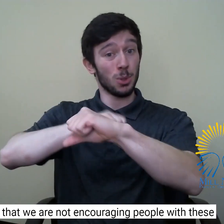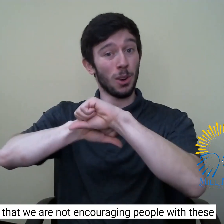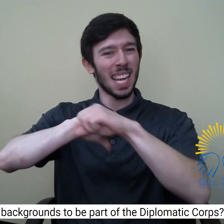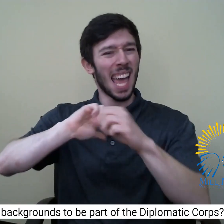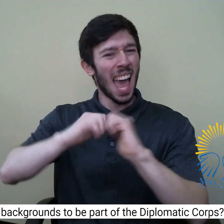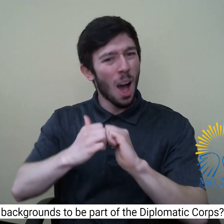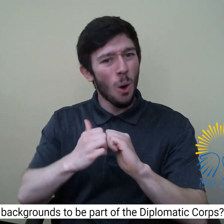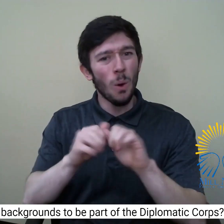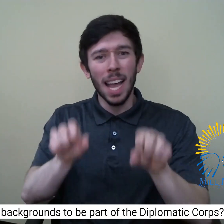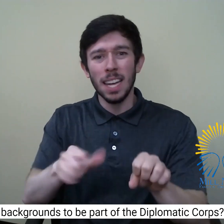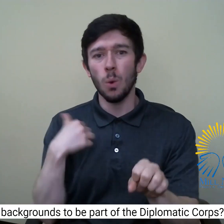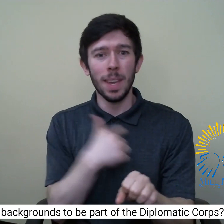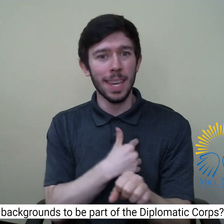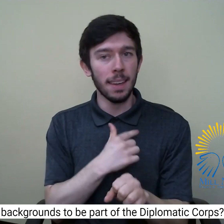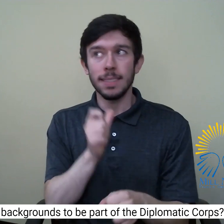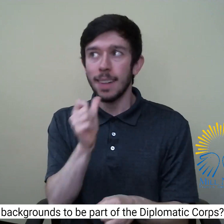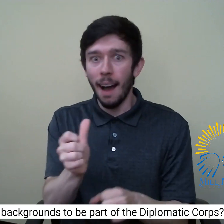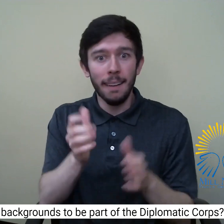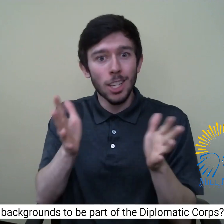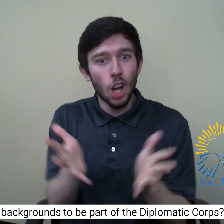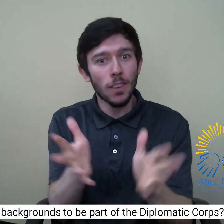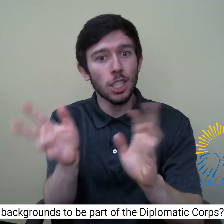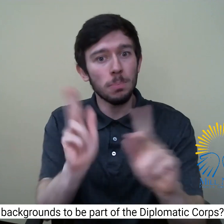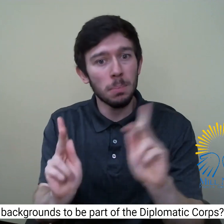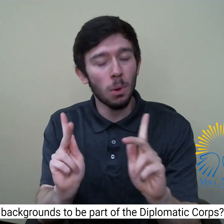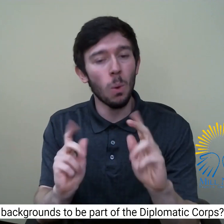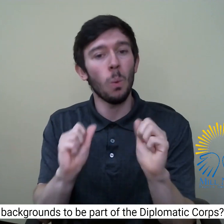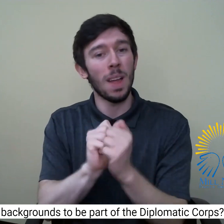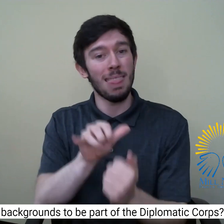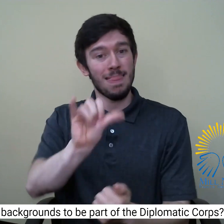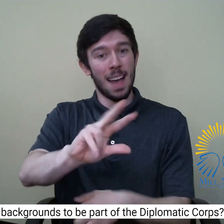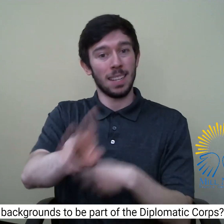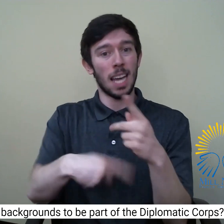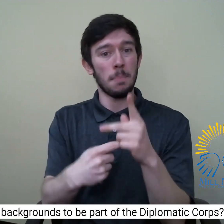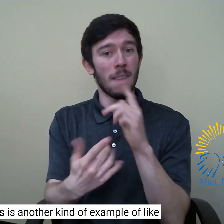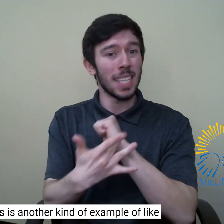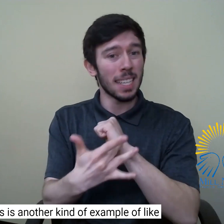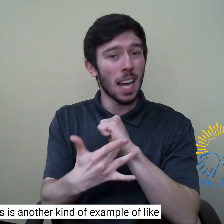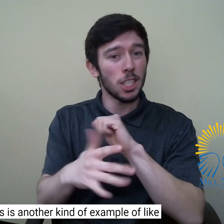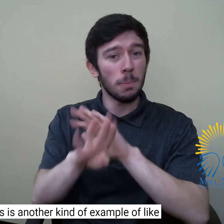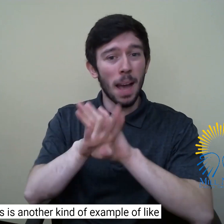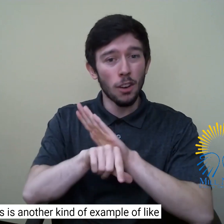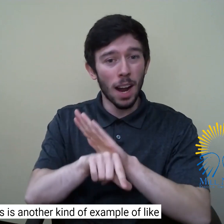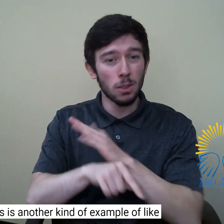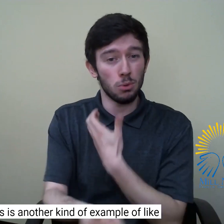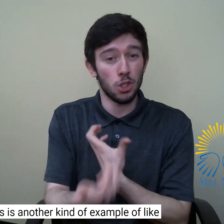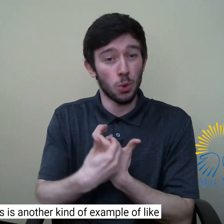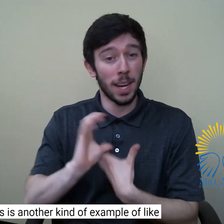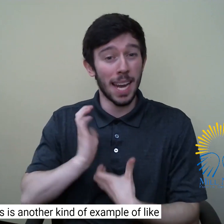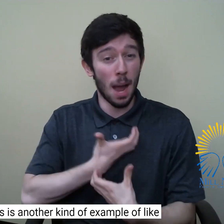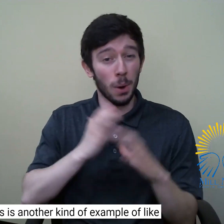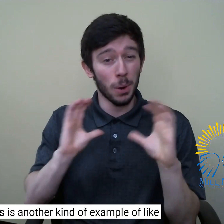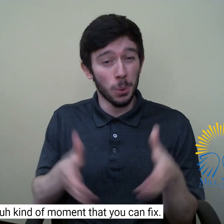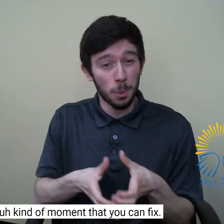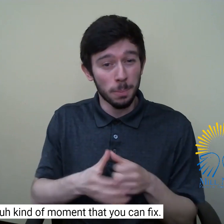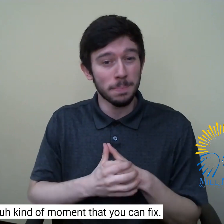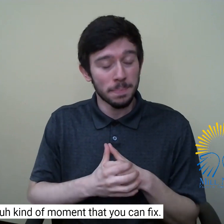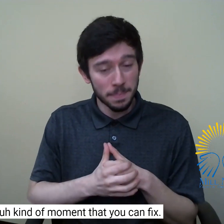these kinds of technology backgrounds to be part of the diplomatic corps? So this is another kind of example of like a no duh,